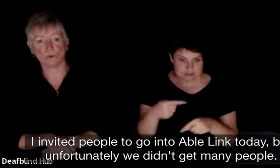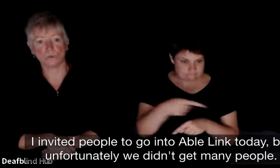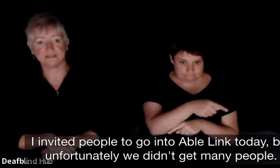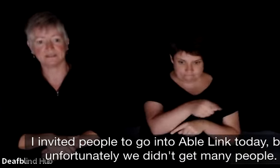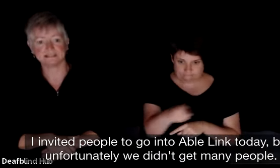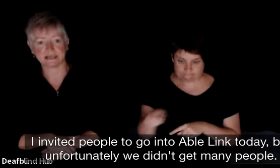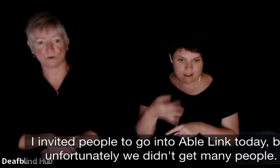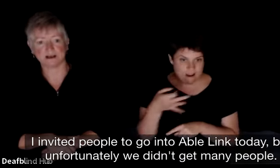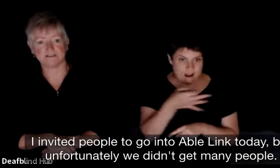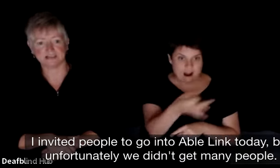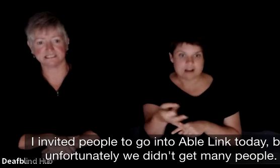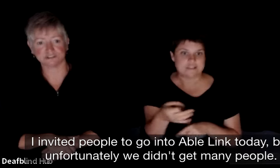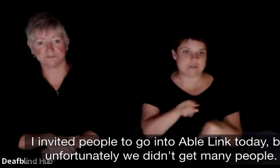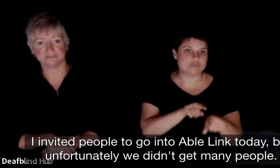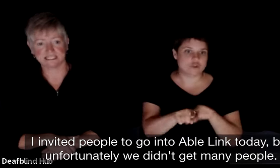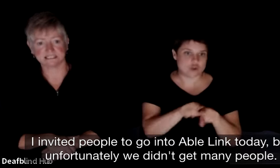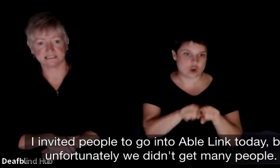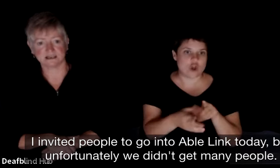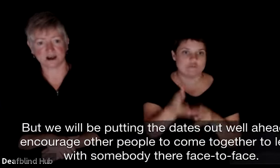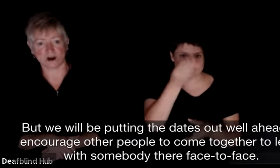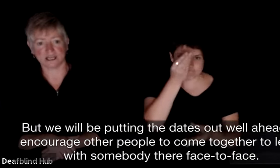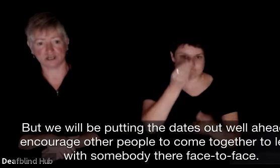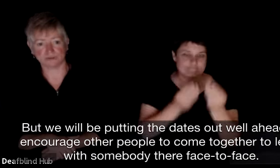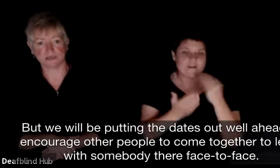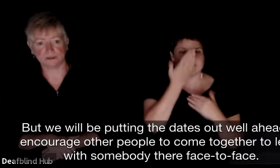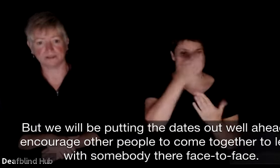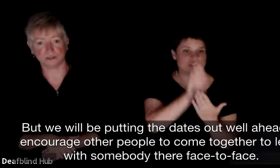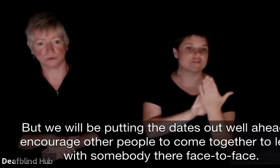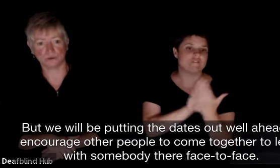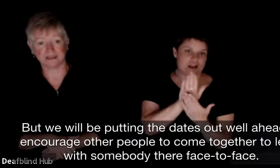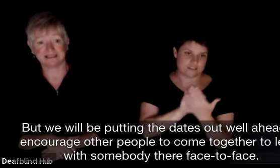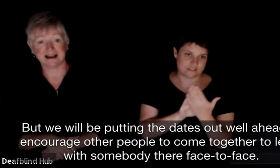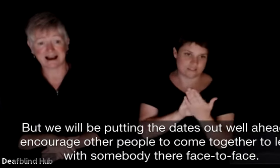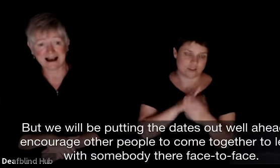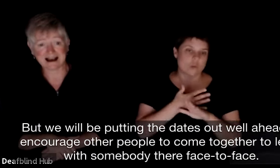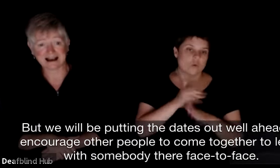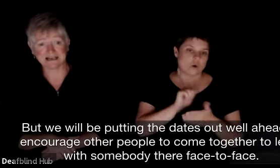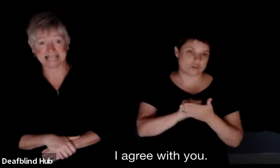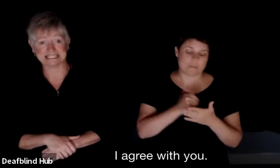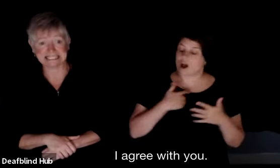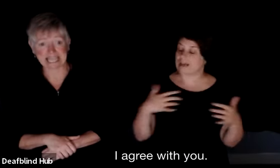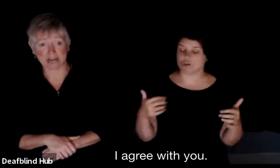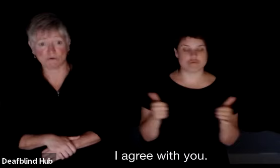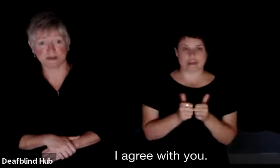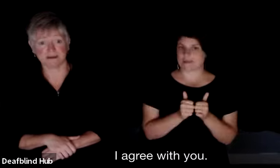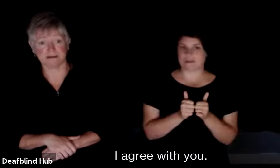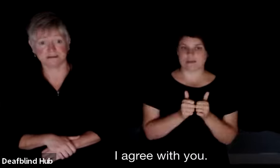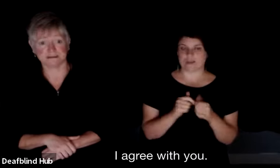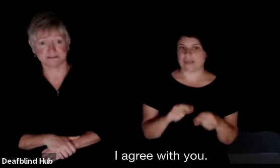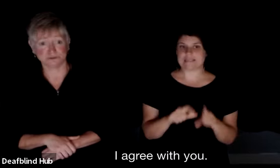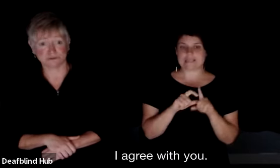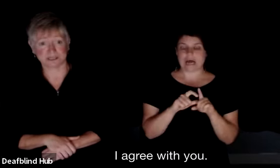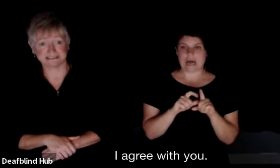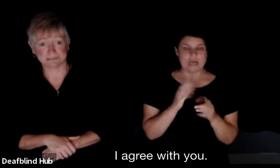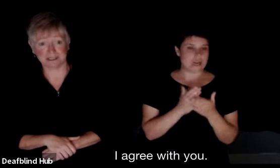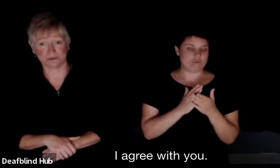somebody there face to face. I agree with you. It's hard and scary to try